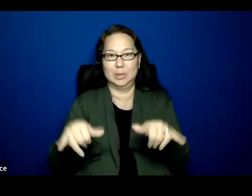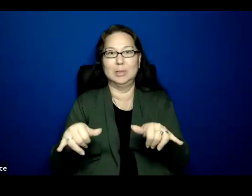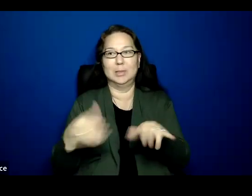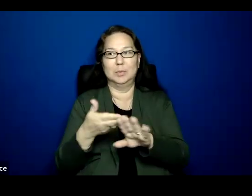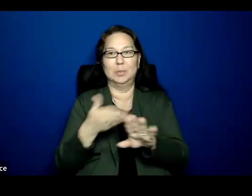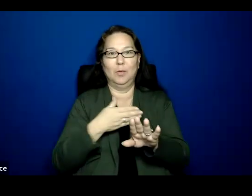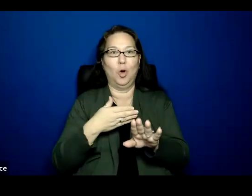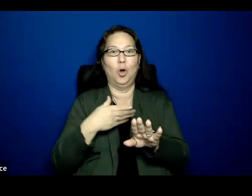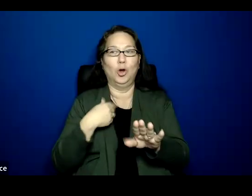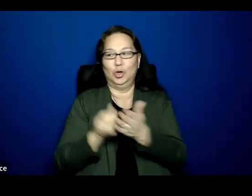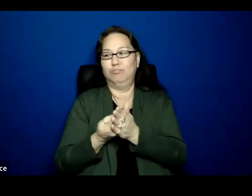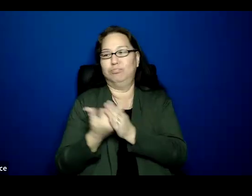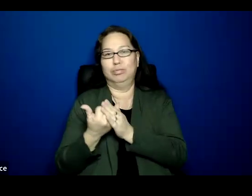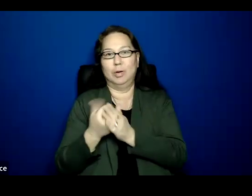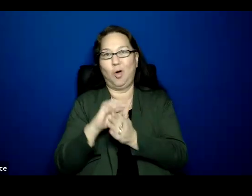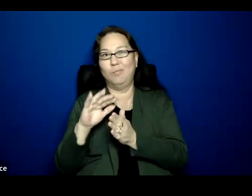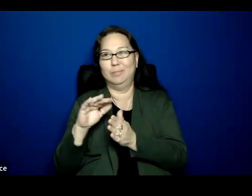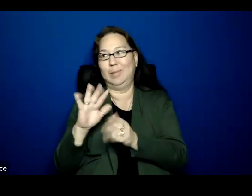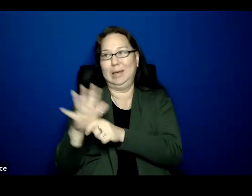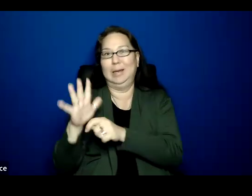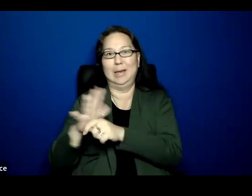completely enough of them.